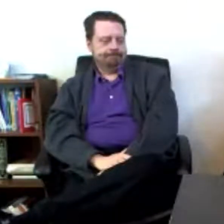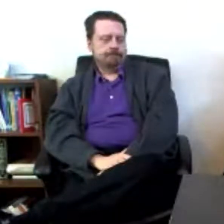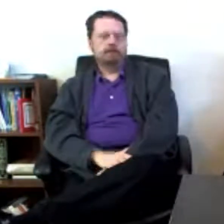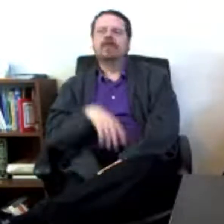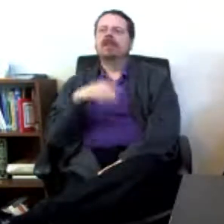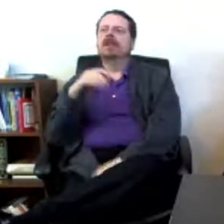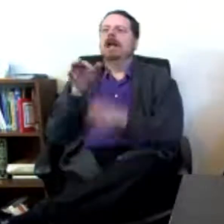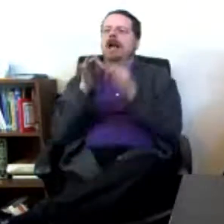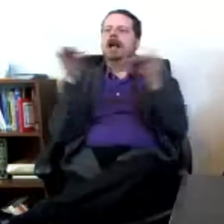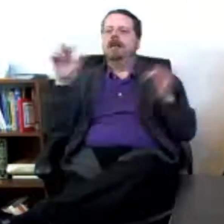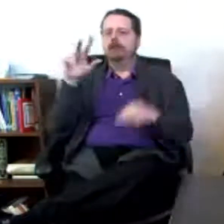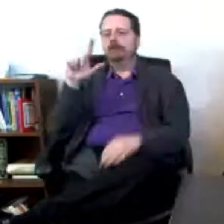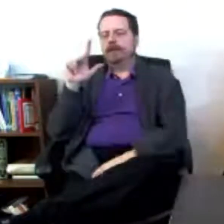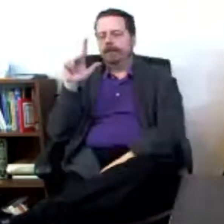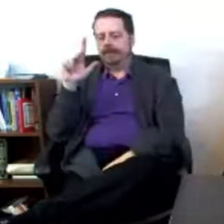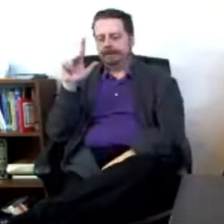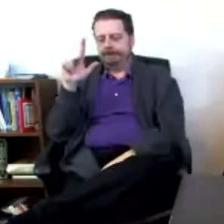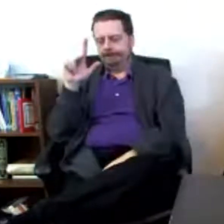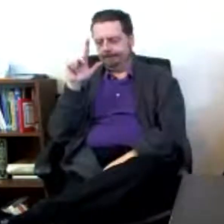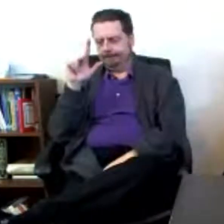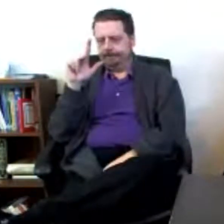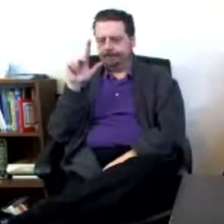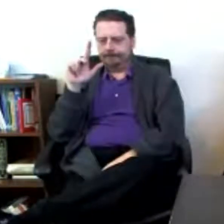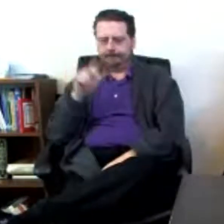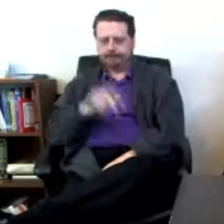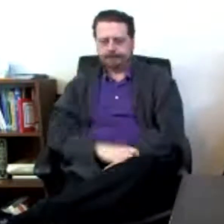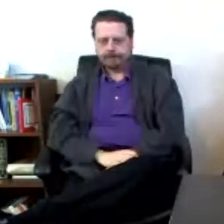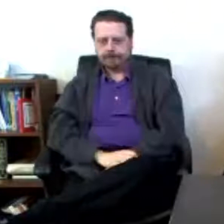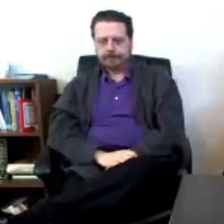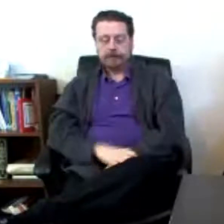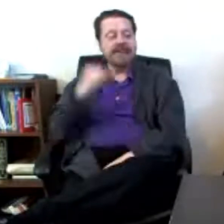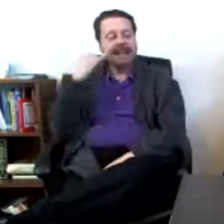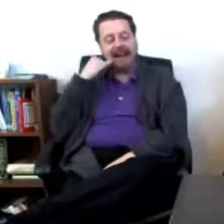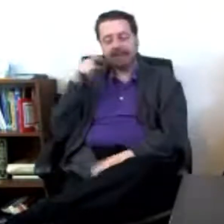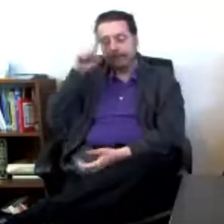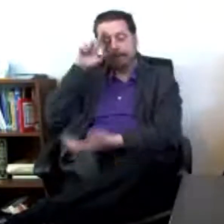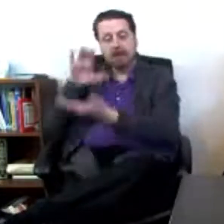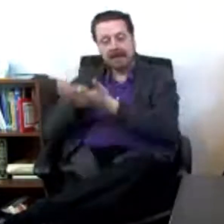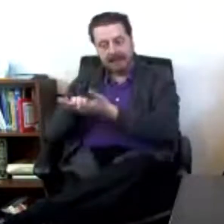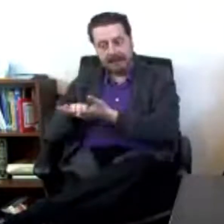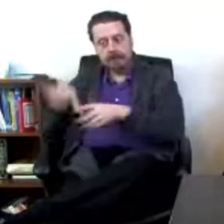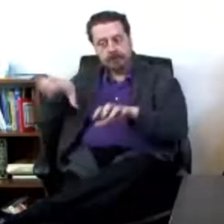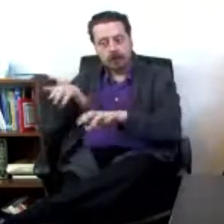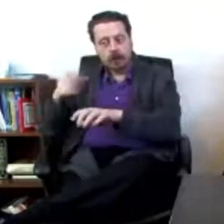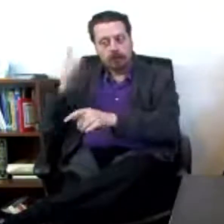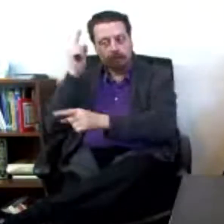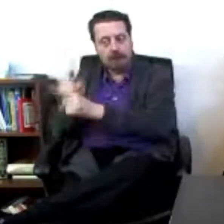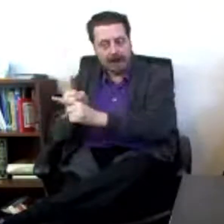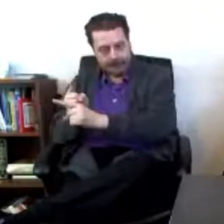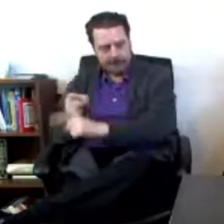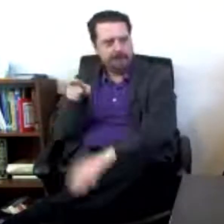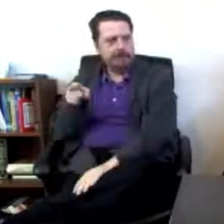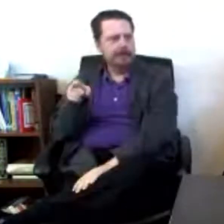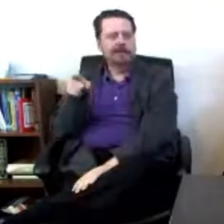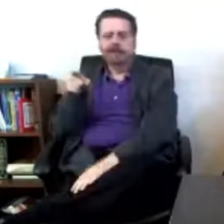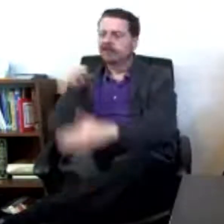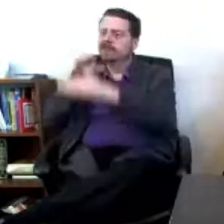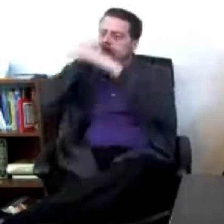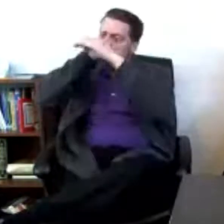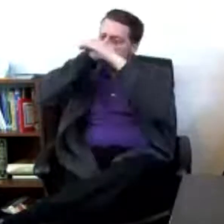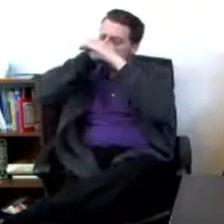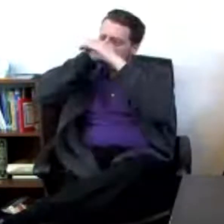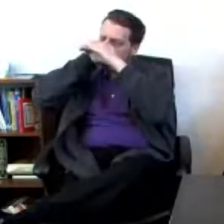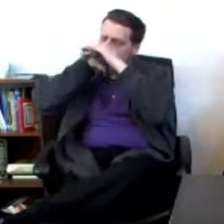Ayah number 23. And those who have believed and done righteous deeds, they are entered